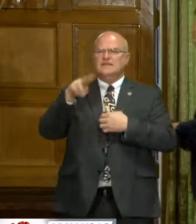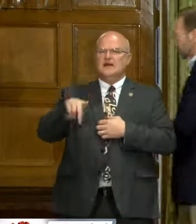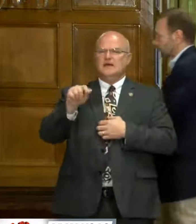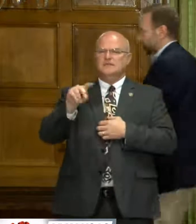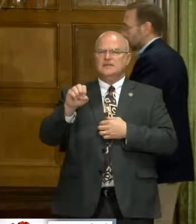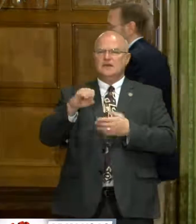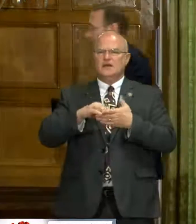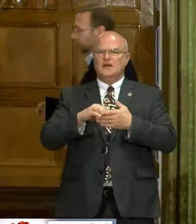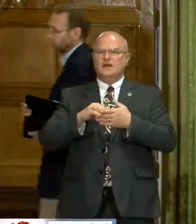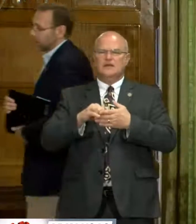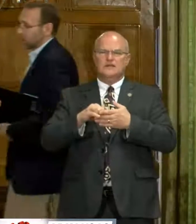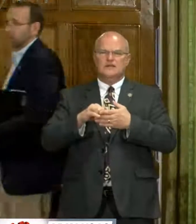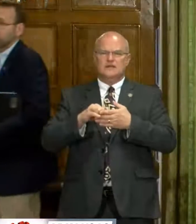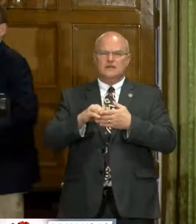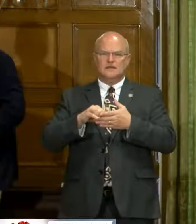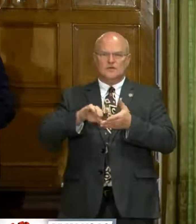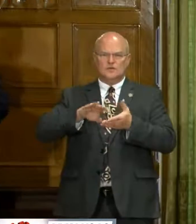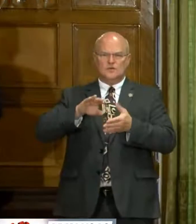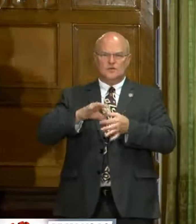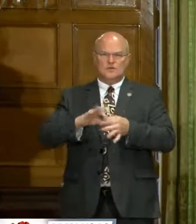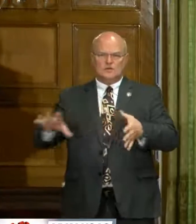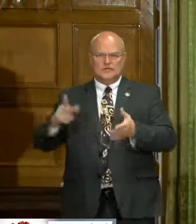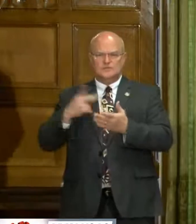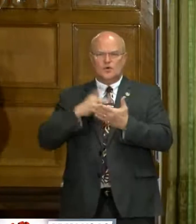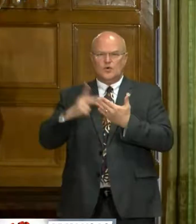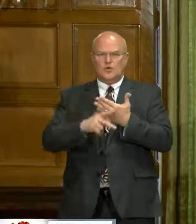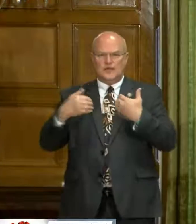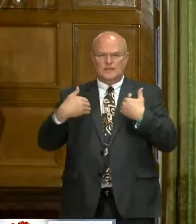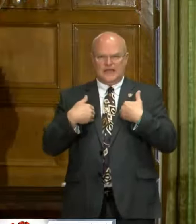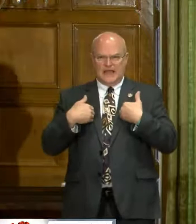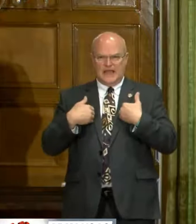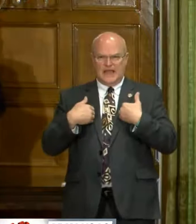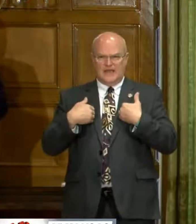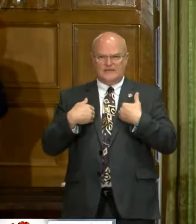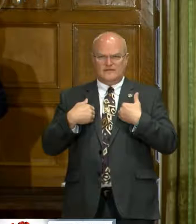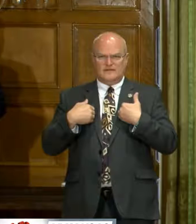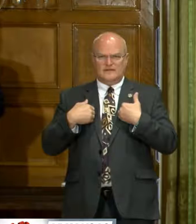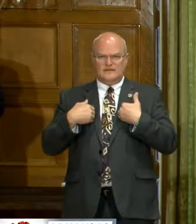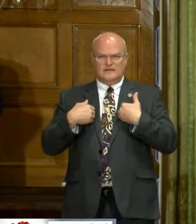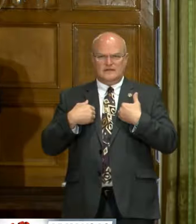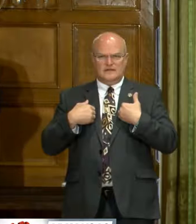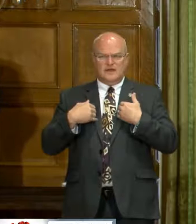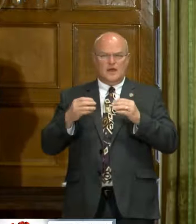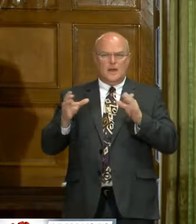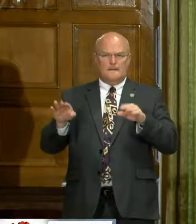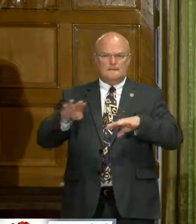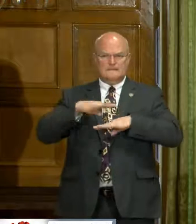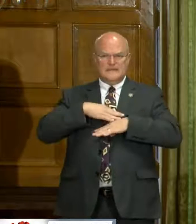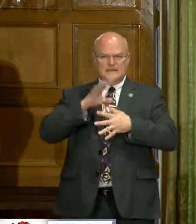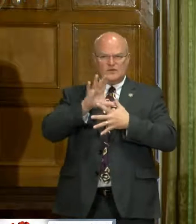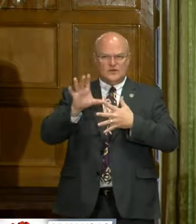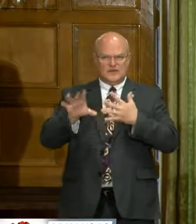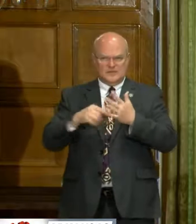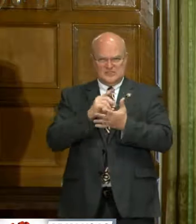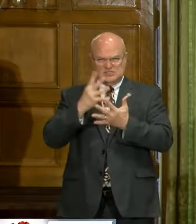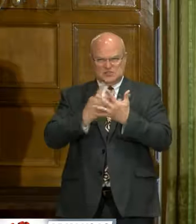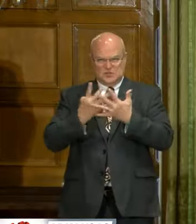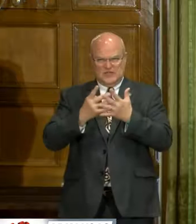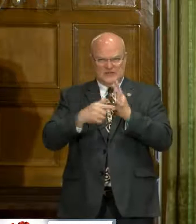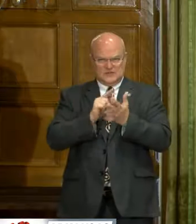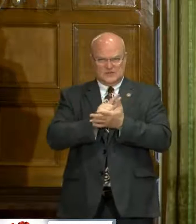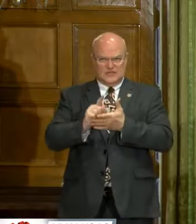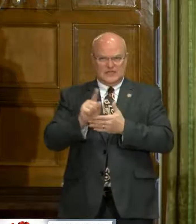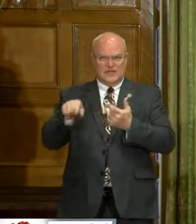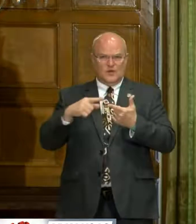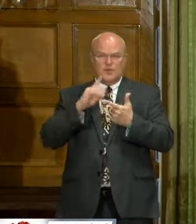Update on the compassionate release program of the number of inmates that have been found to meet that criteria. Have they been screened yet this week, and when will